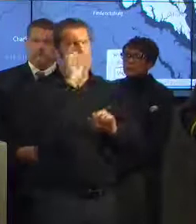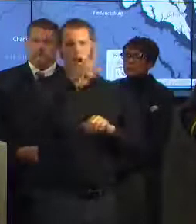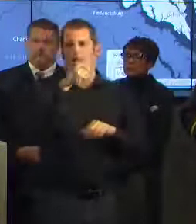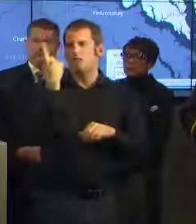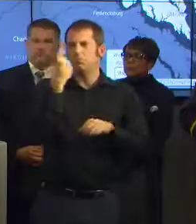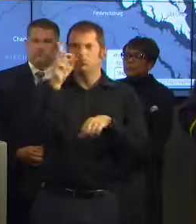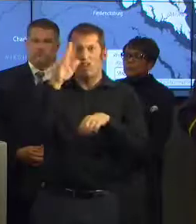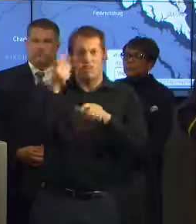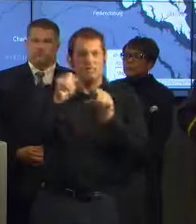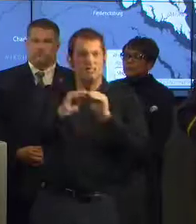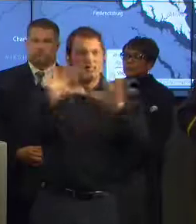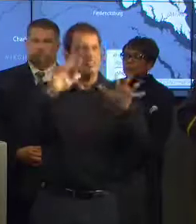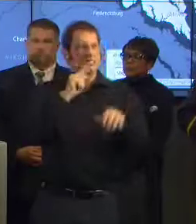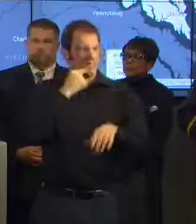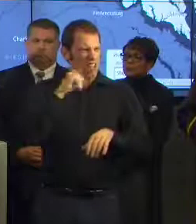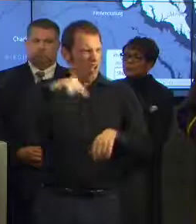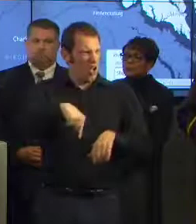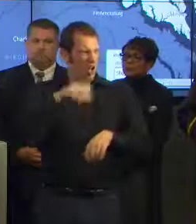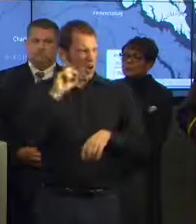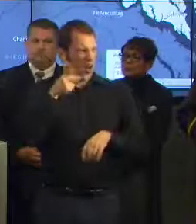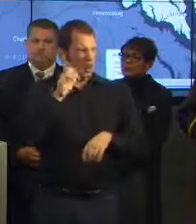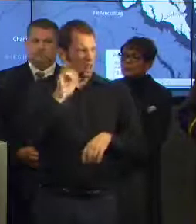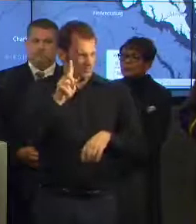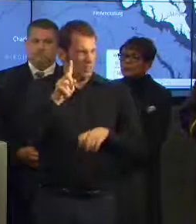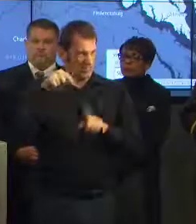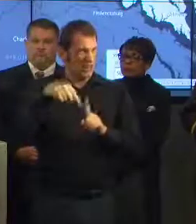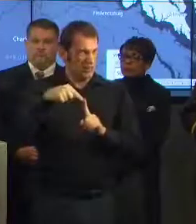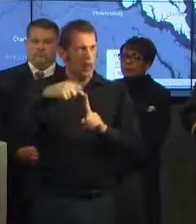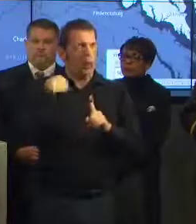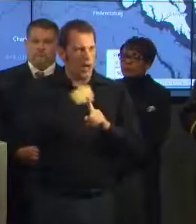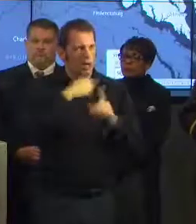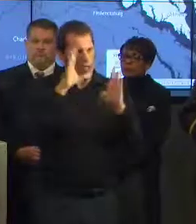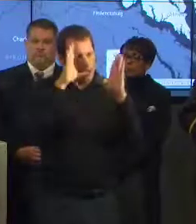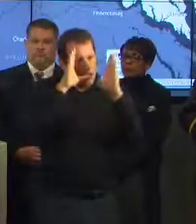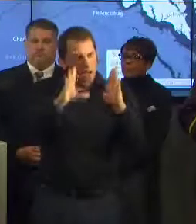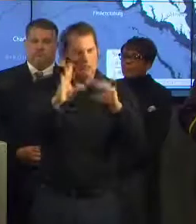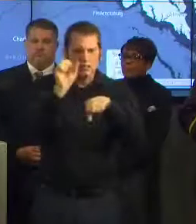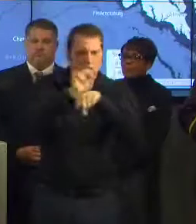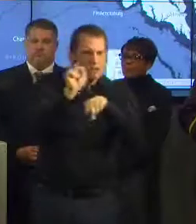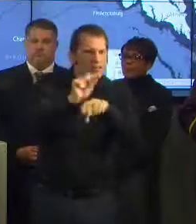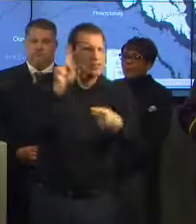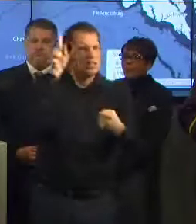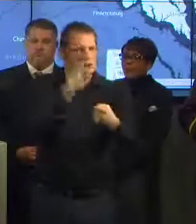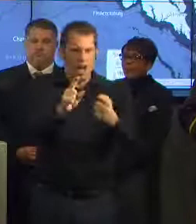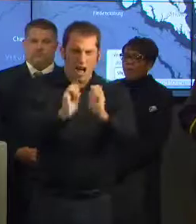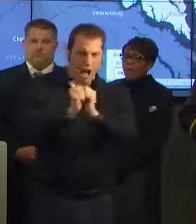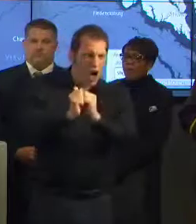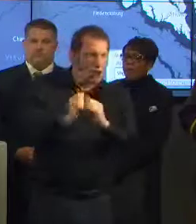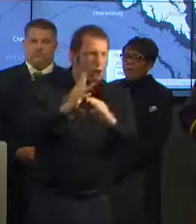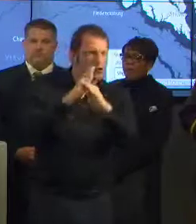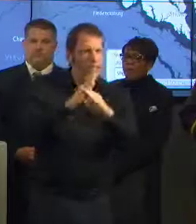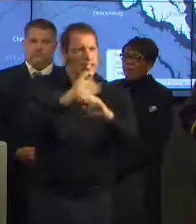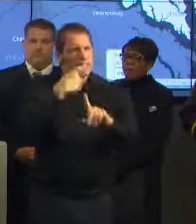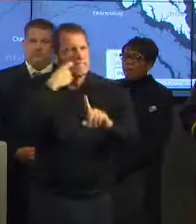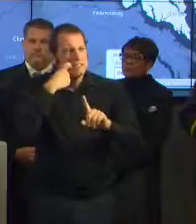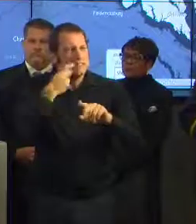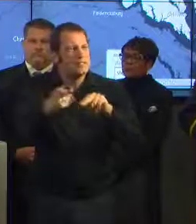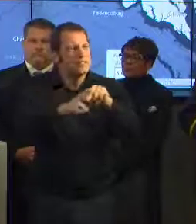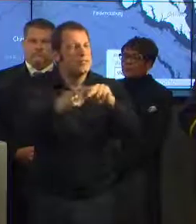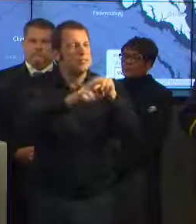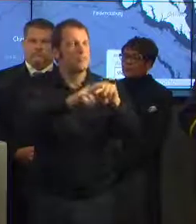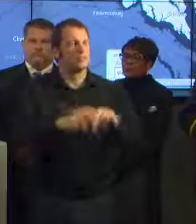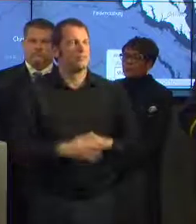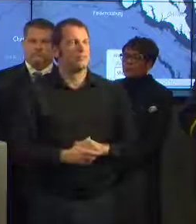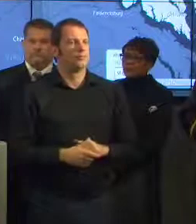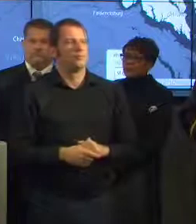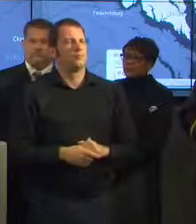working diligently to reduce and ultimately prevent opioid addictions. Again, Governor Hogan, Lieutenant Governor Rutherford, it is my honor to serve